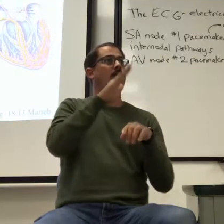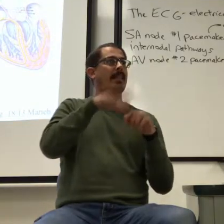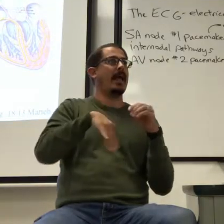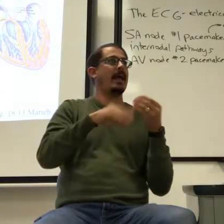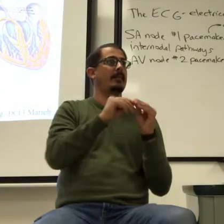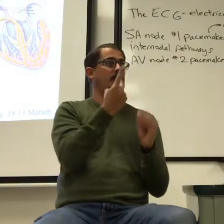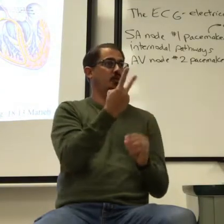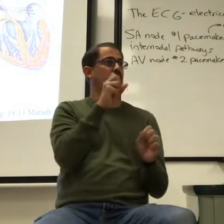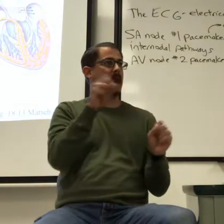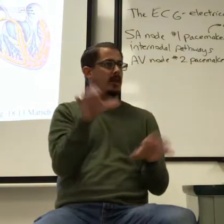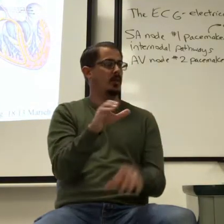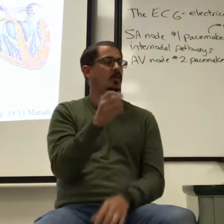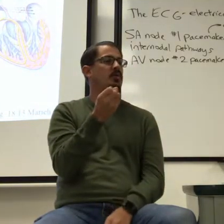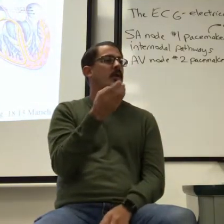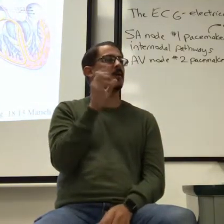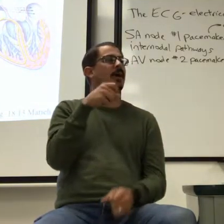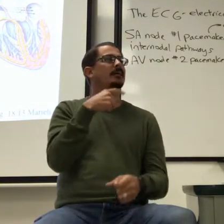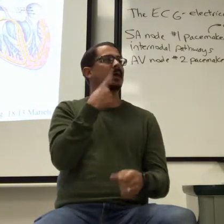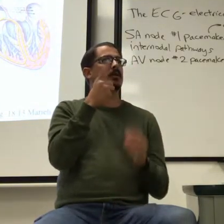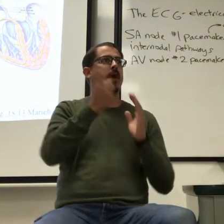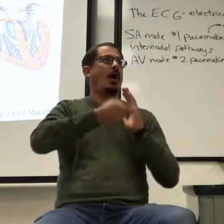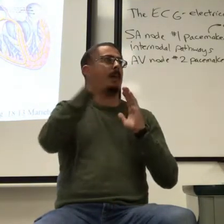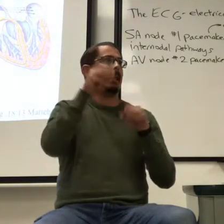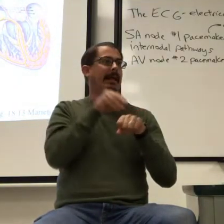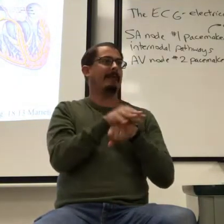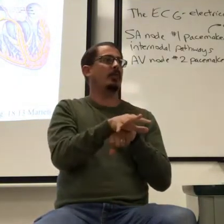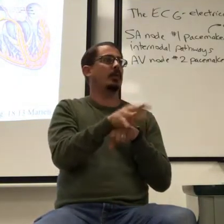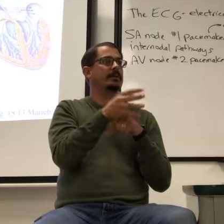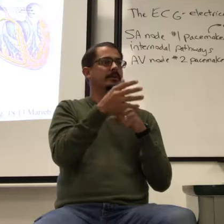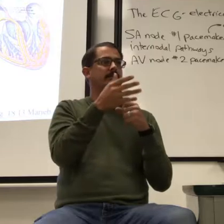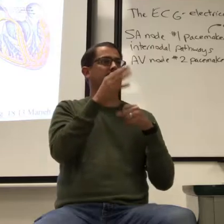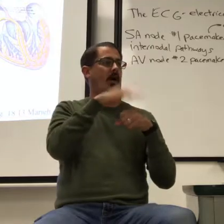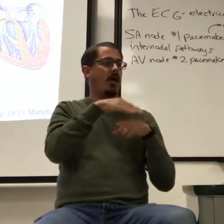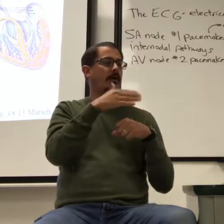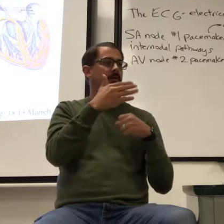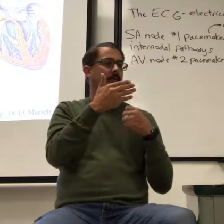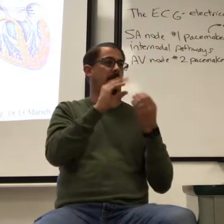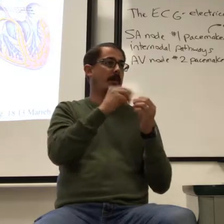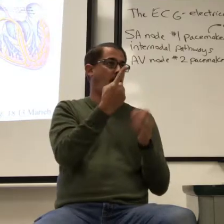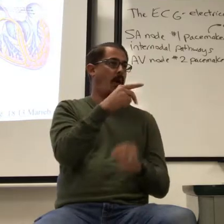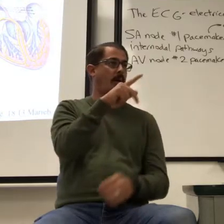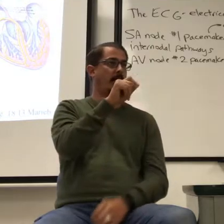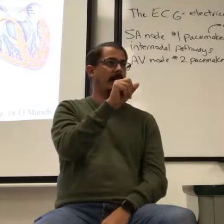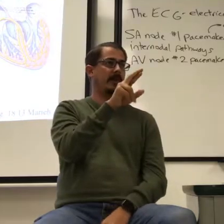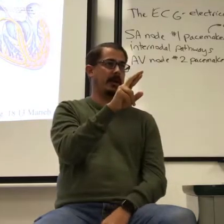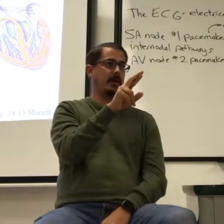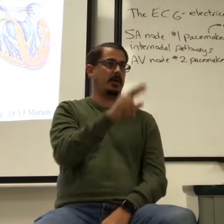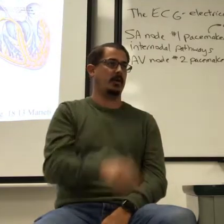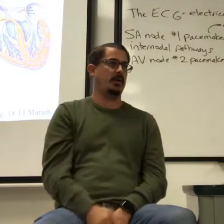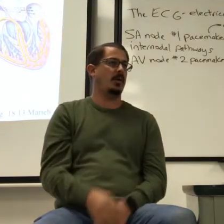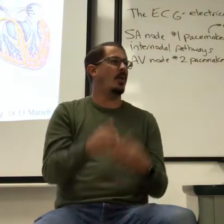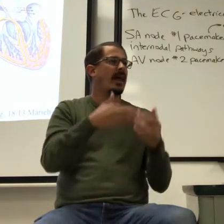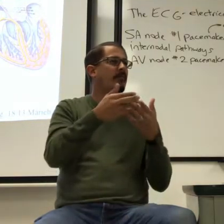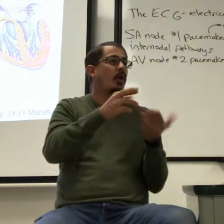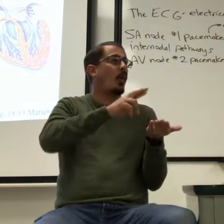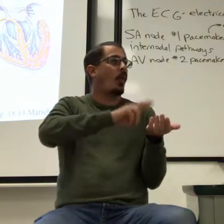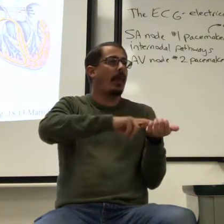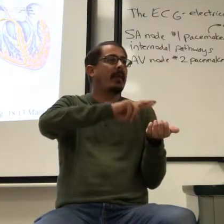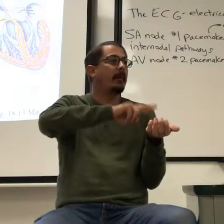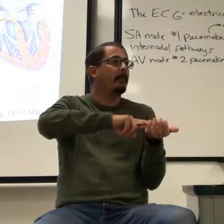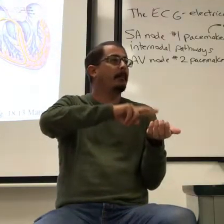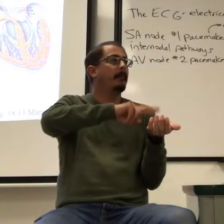that tells you there's some autonomic influence on your number one pacemaker. And whatever rhythm the